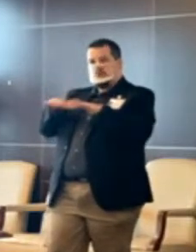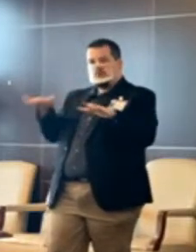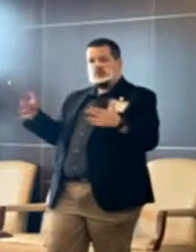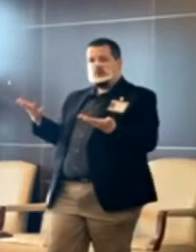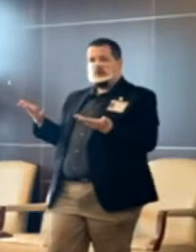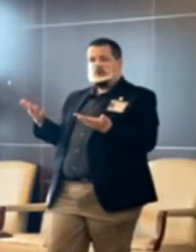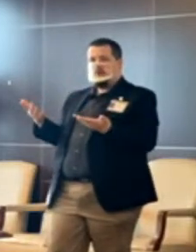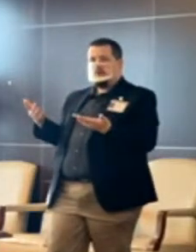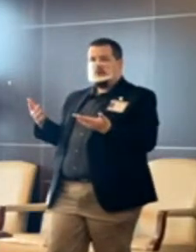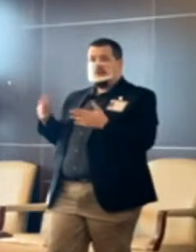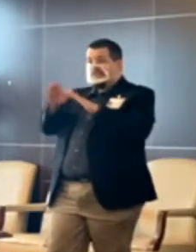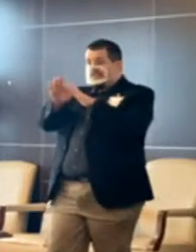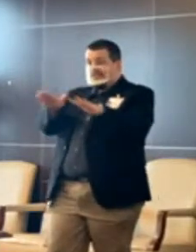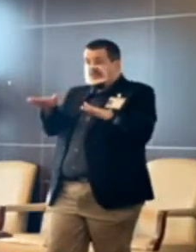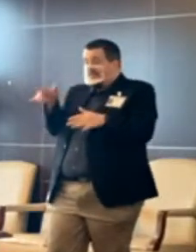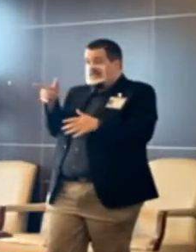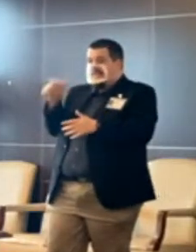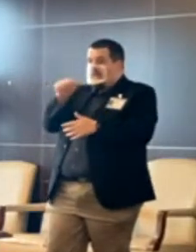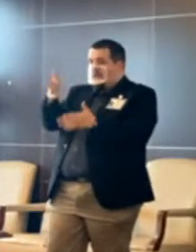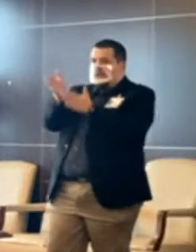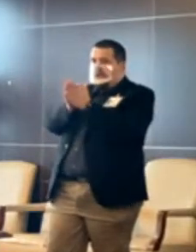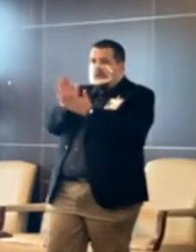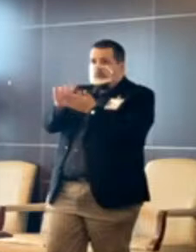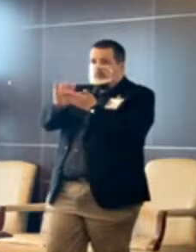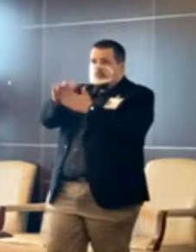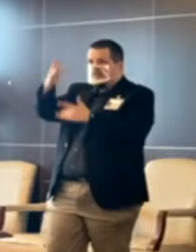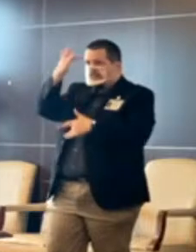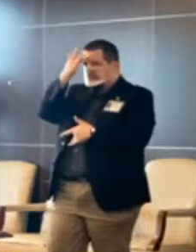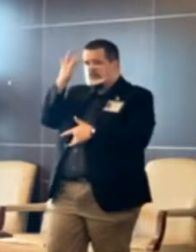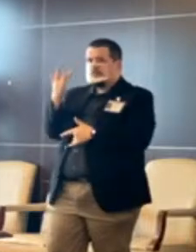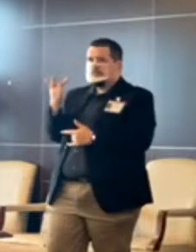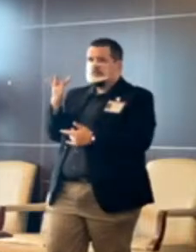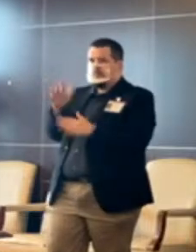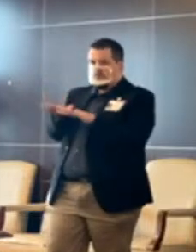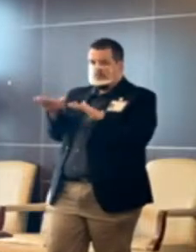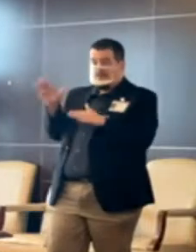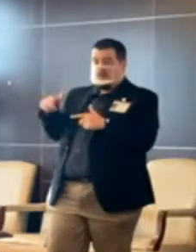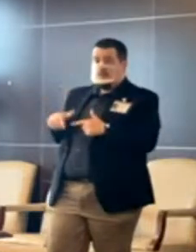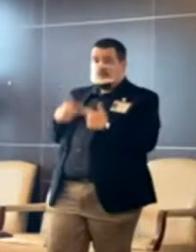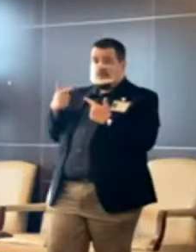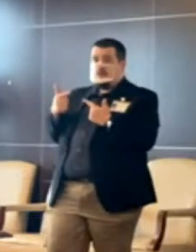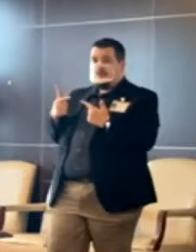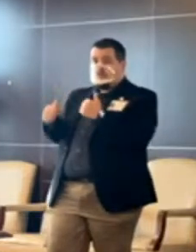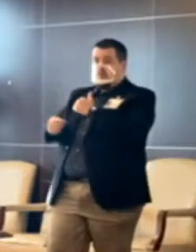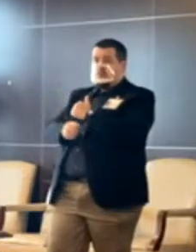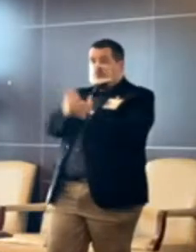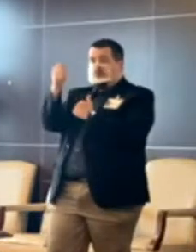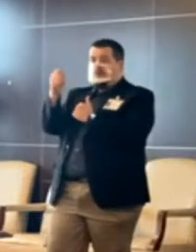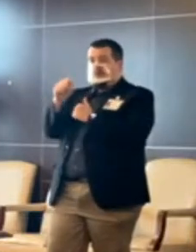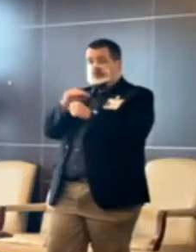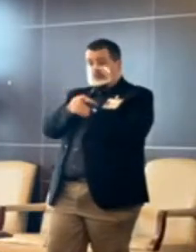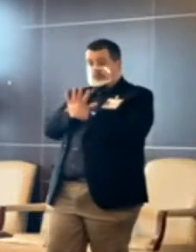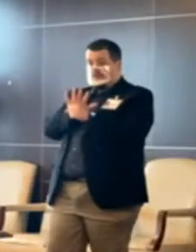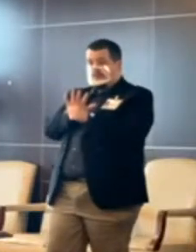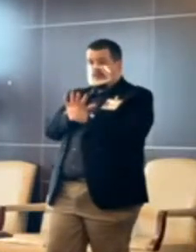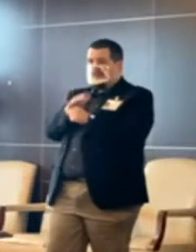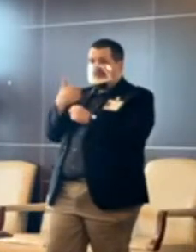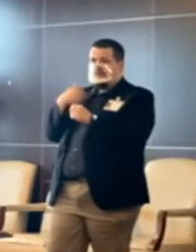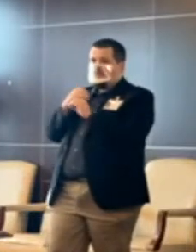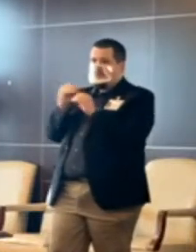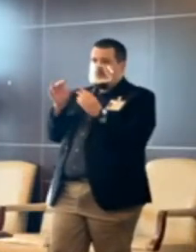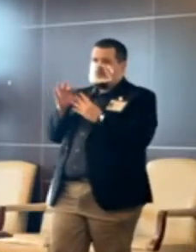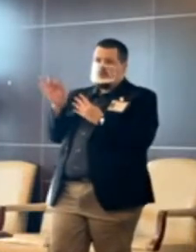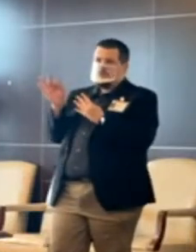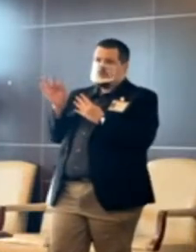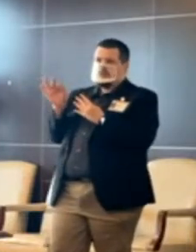children did not ask to be sick. The children whose lives are being threatened with COVID often don't have a choice to